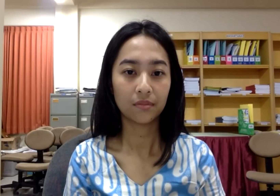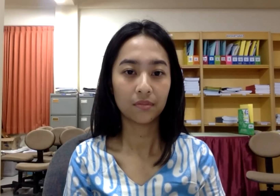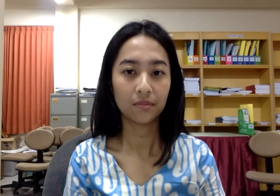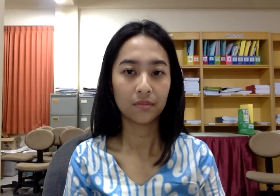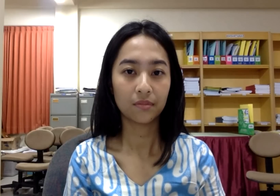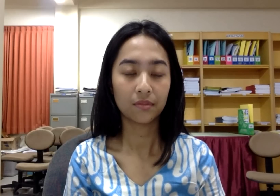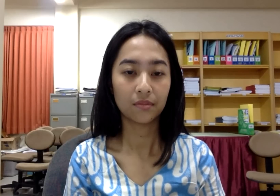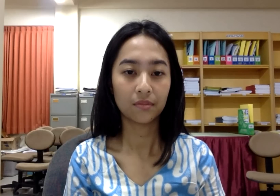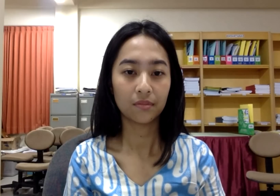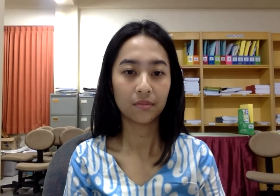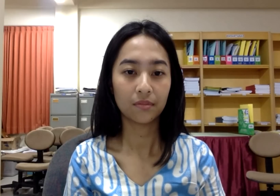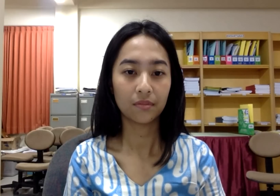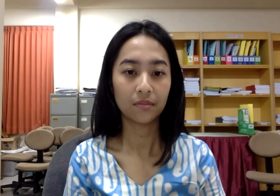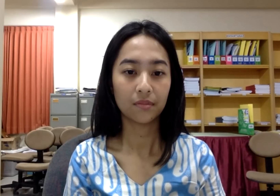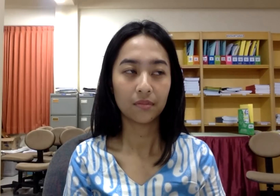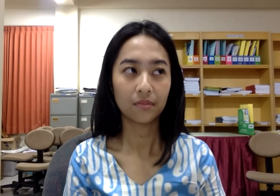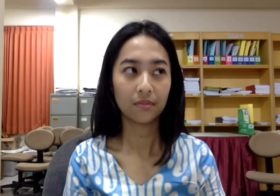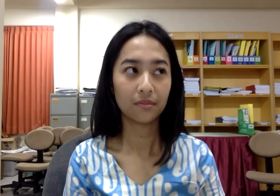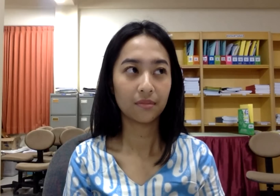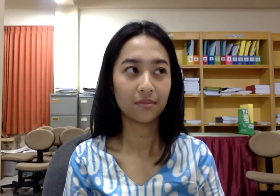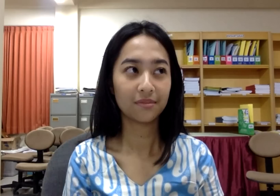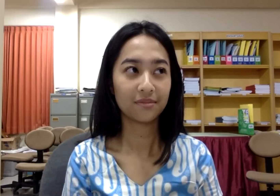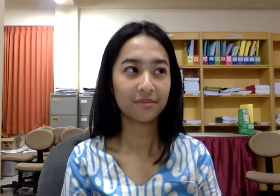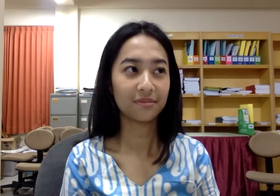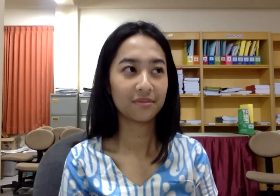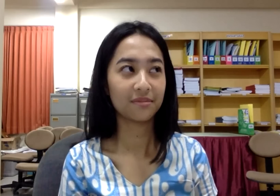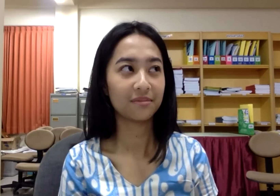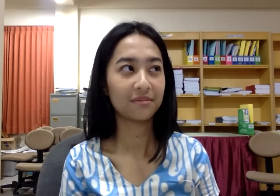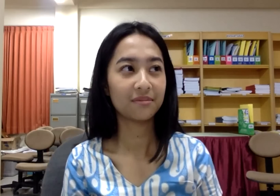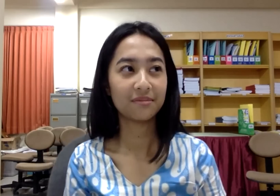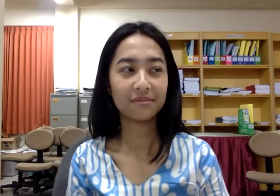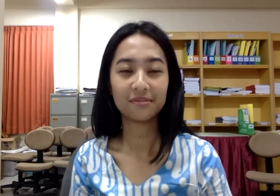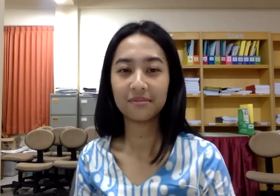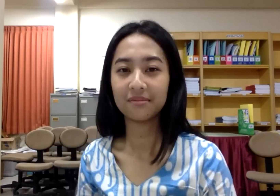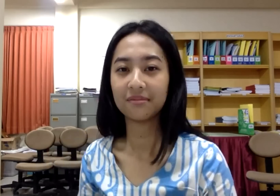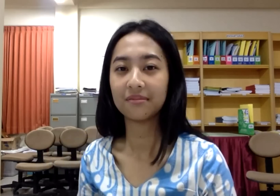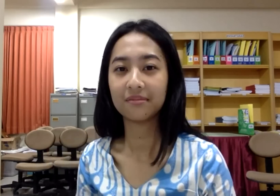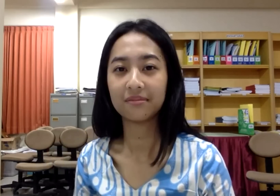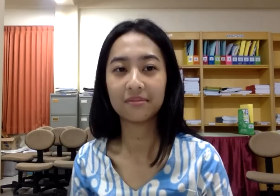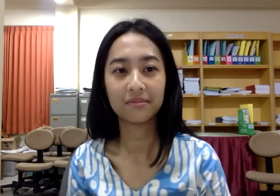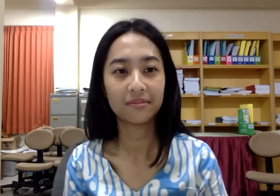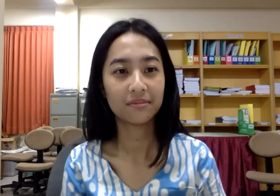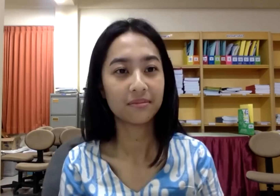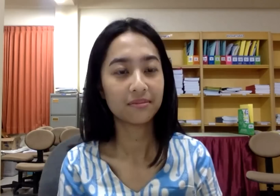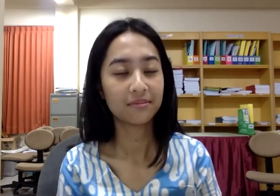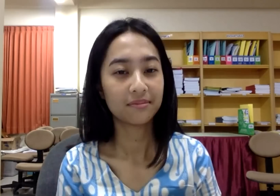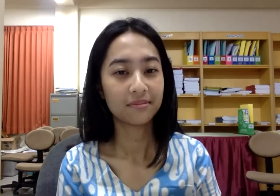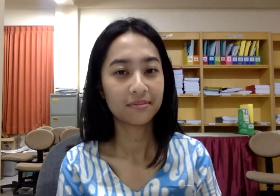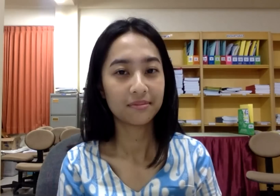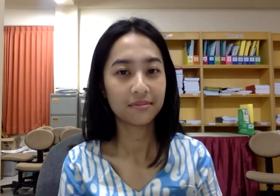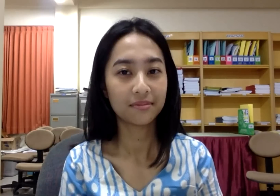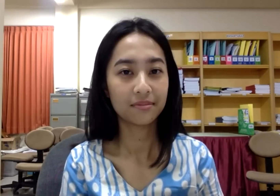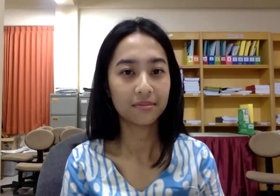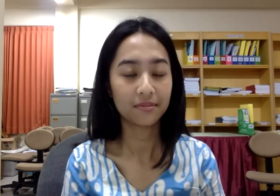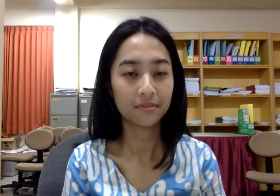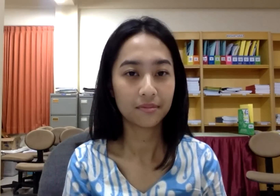on the master and doctoral level degree. One is environmental studies, second is security study, and the third one is